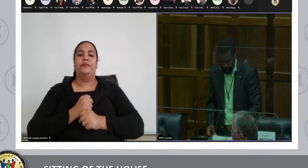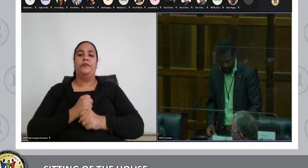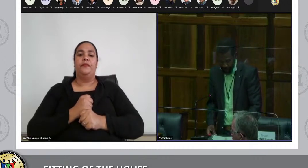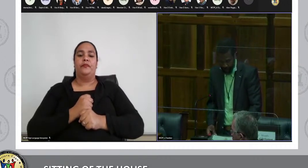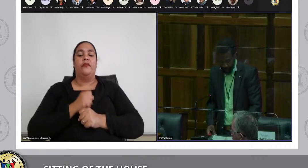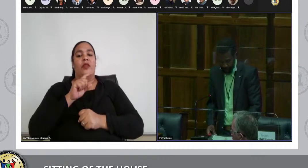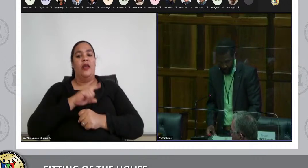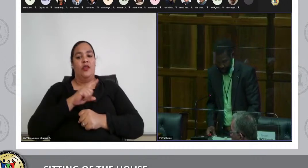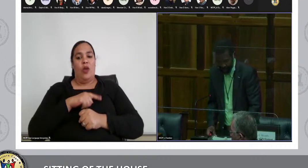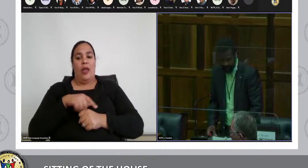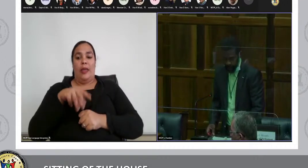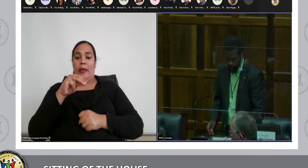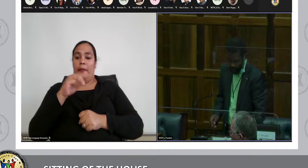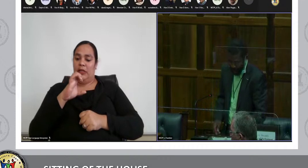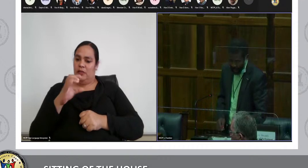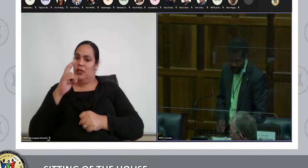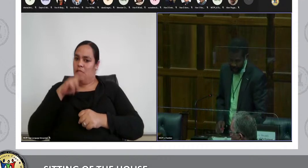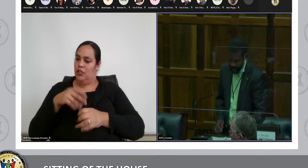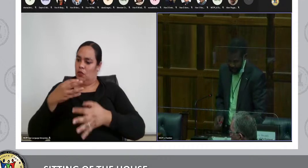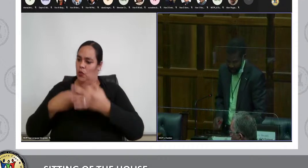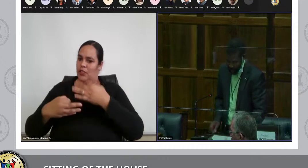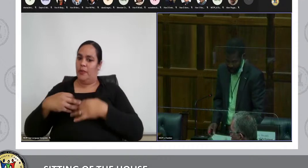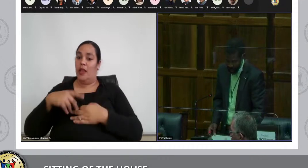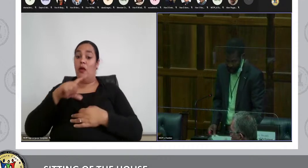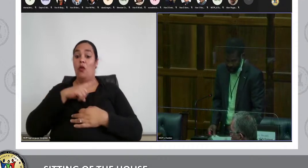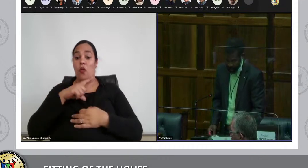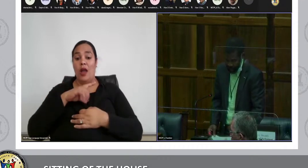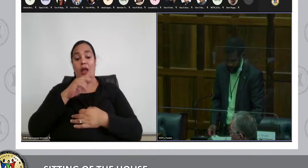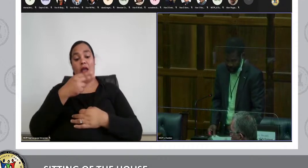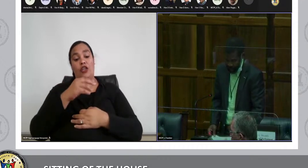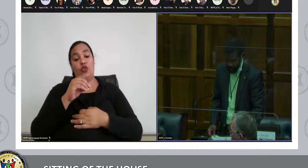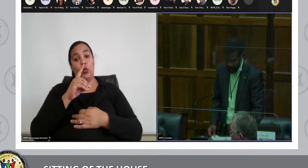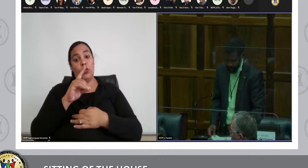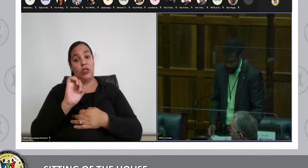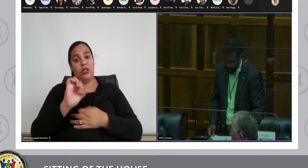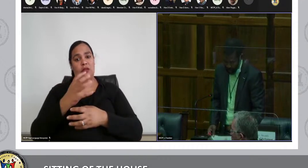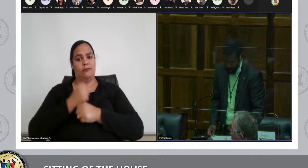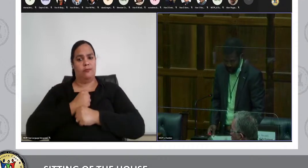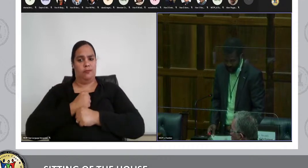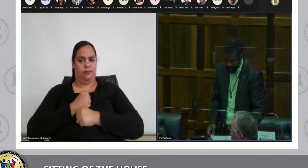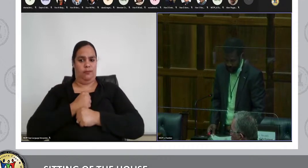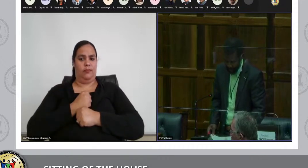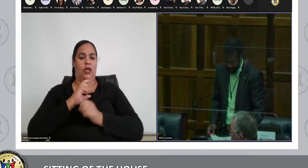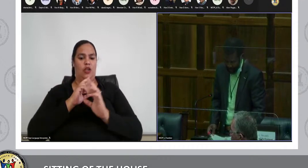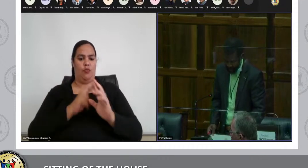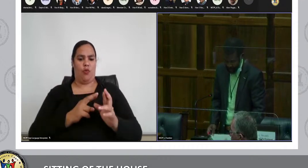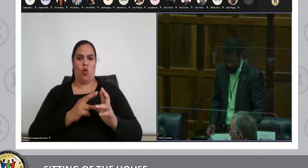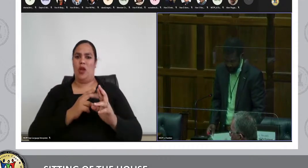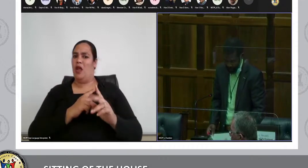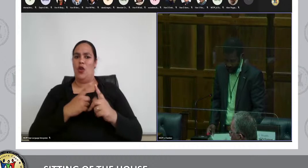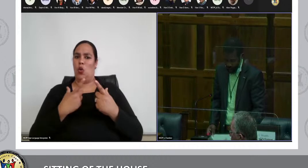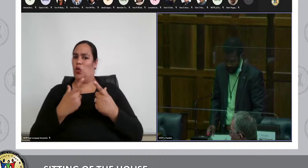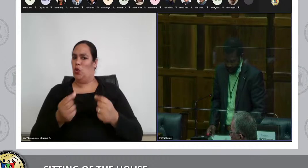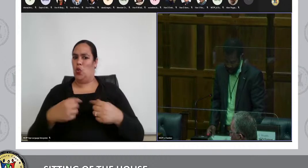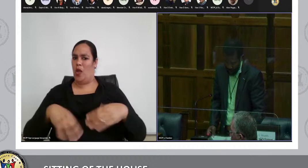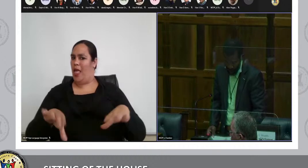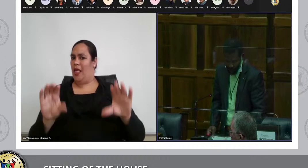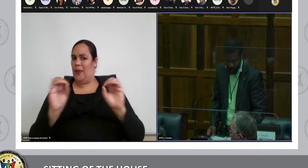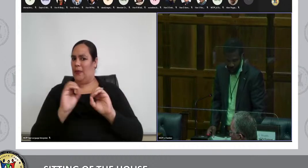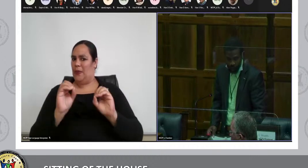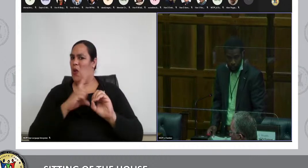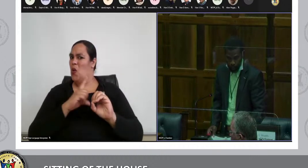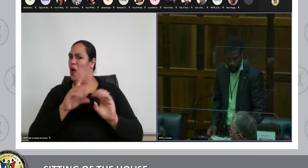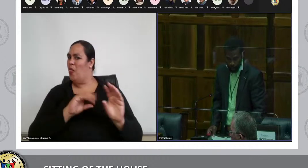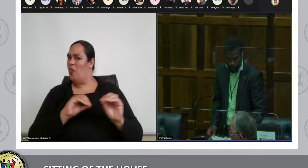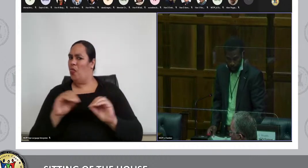Therefore, the MEC must tell us, why is the HOD sitting on the report and not acting? What is taking